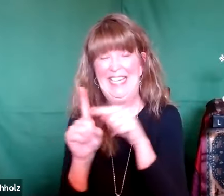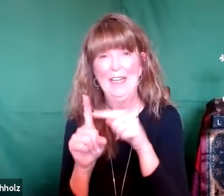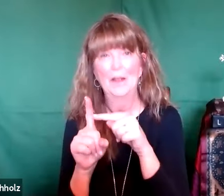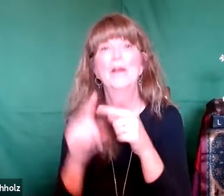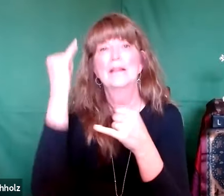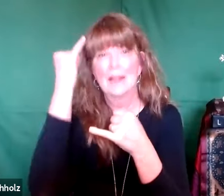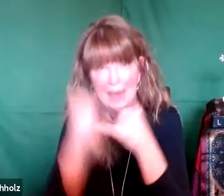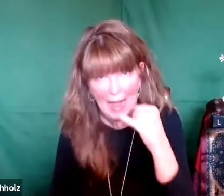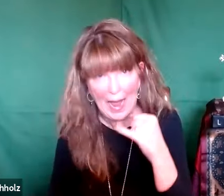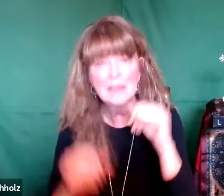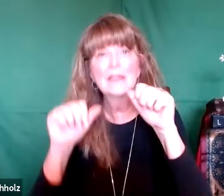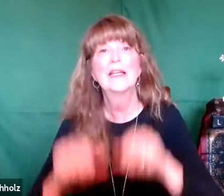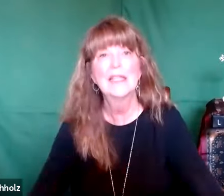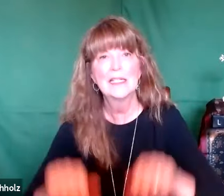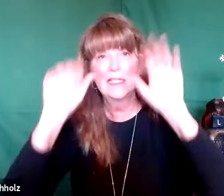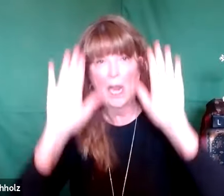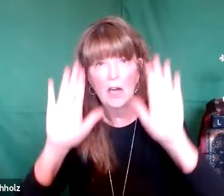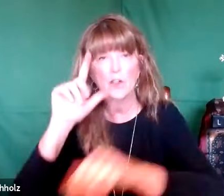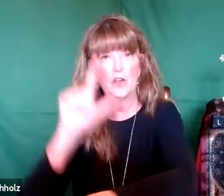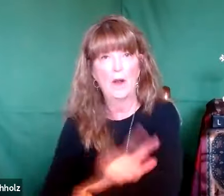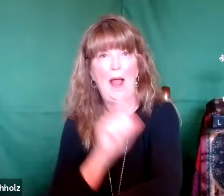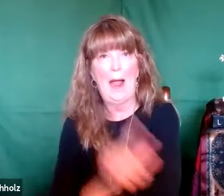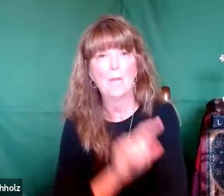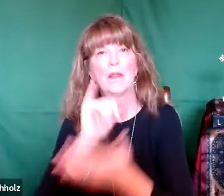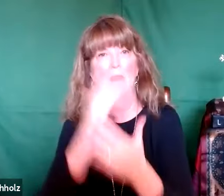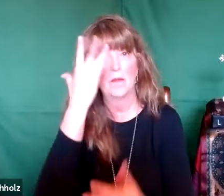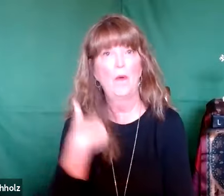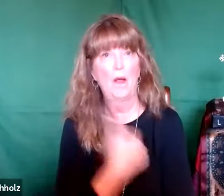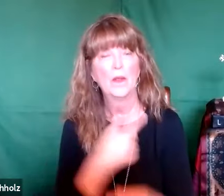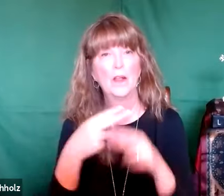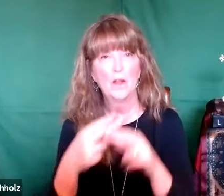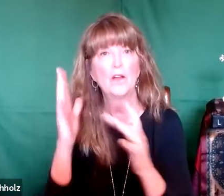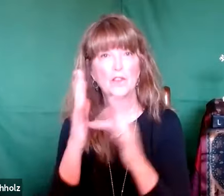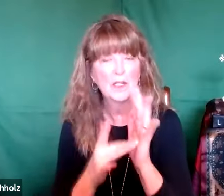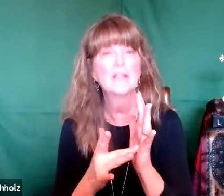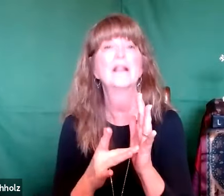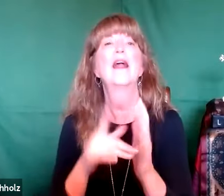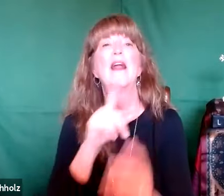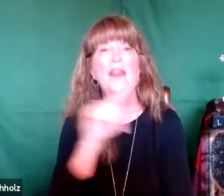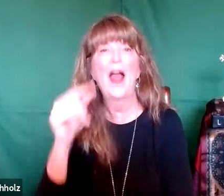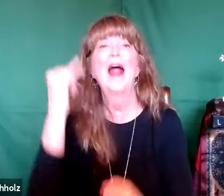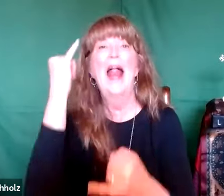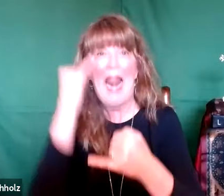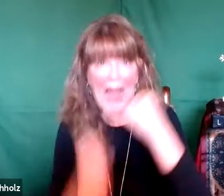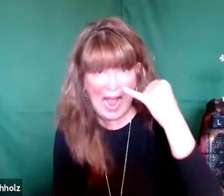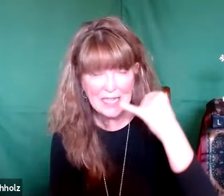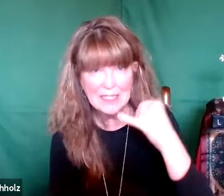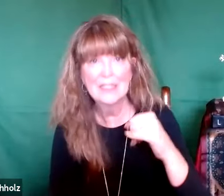area. And Jesus crying out at 3 o'clock was the last sacrificial